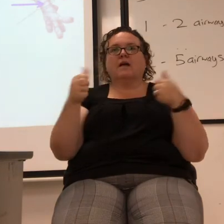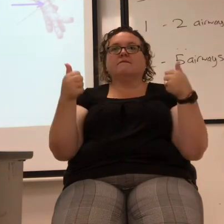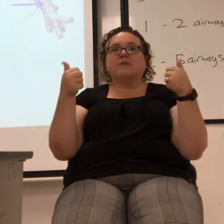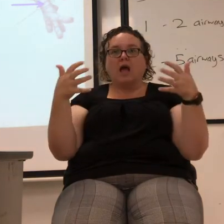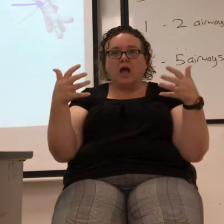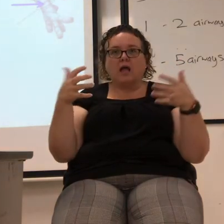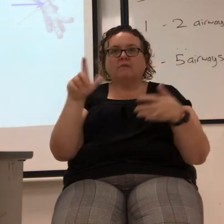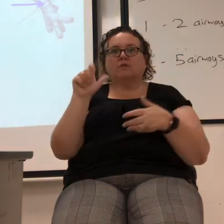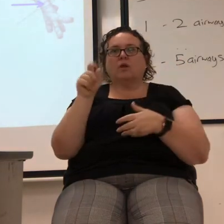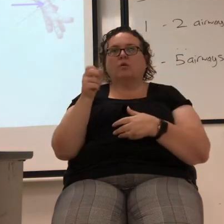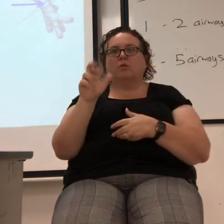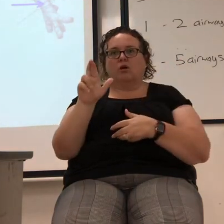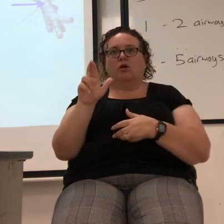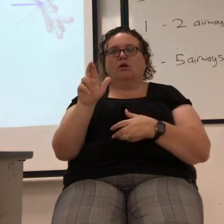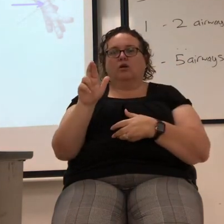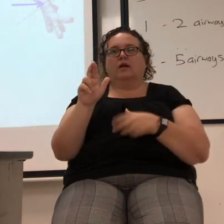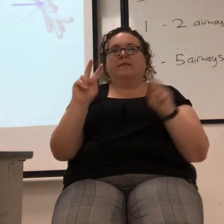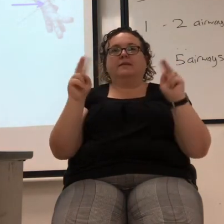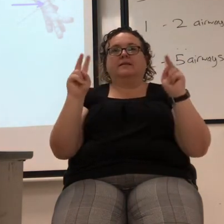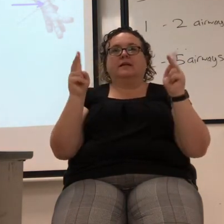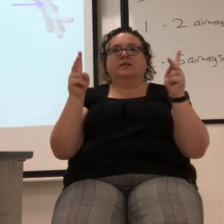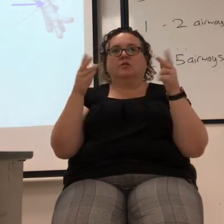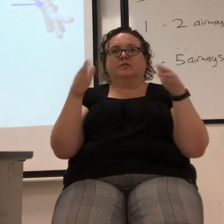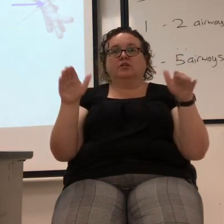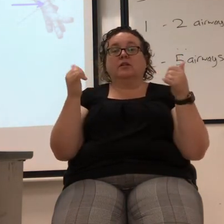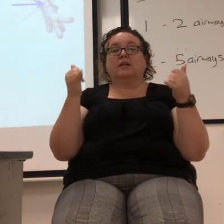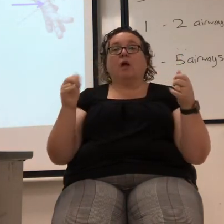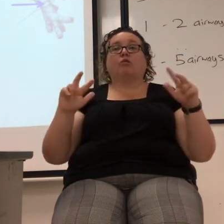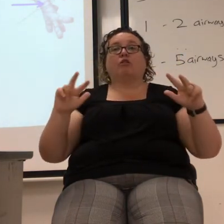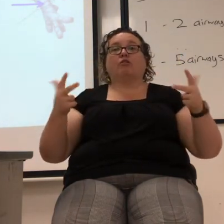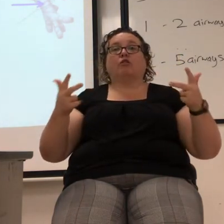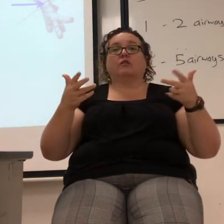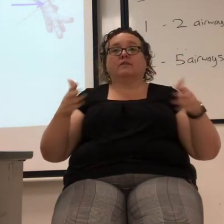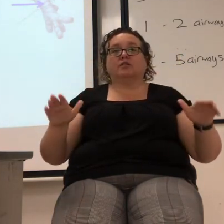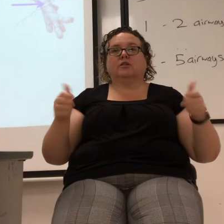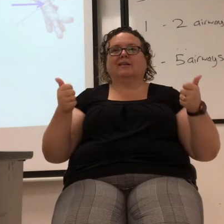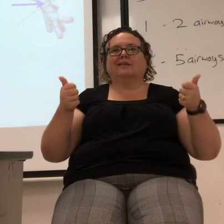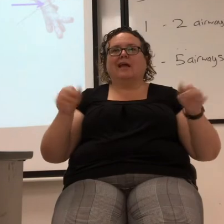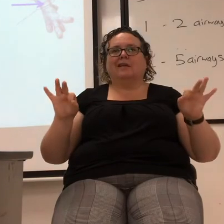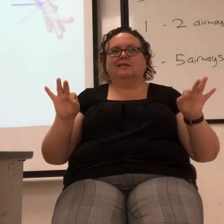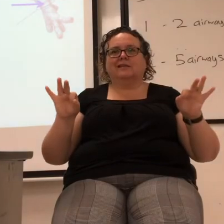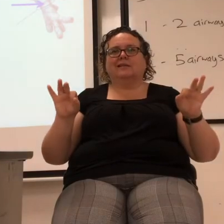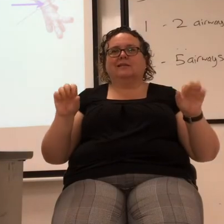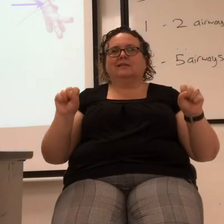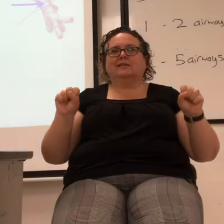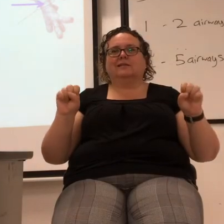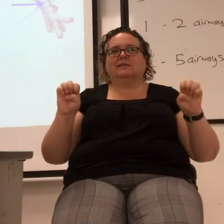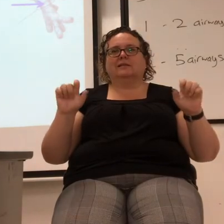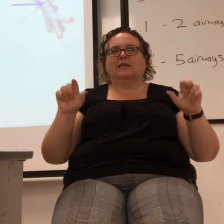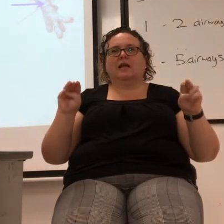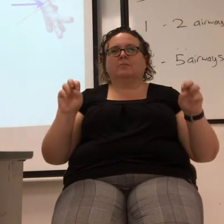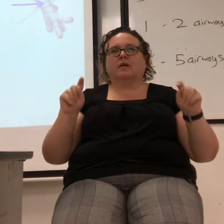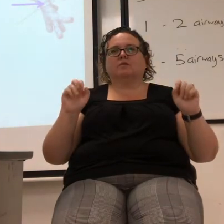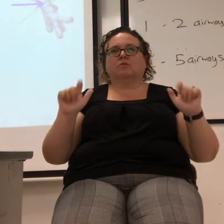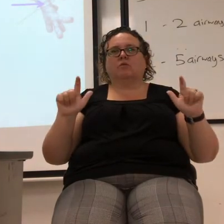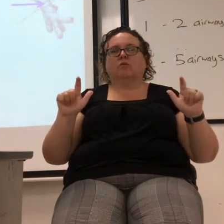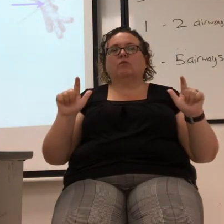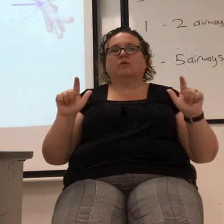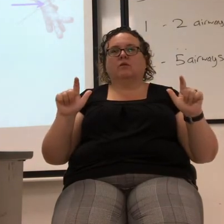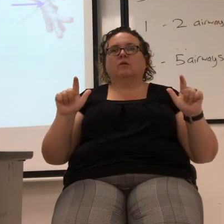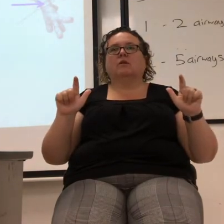bronchi, the second division. Now the third division, the 19 segmental bronchi, lung lobes are divided